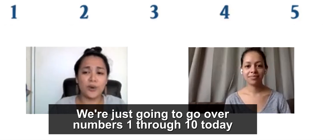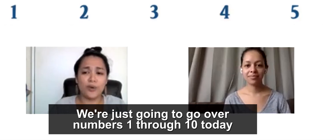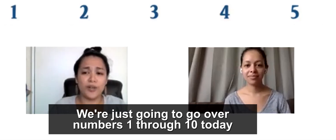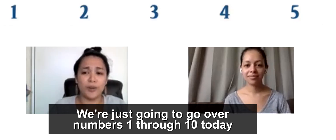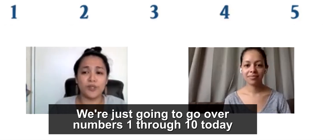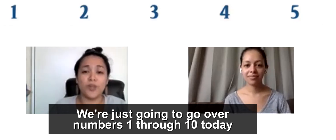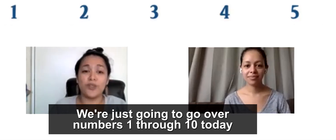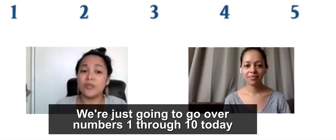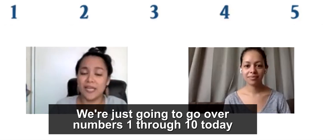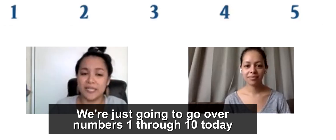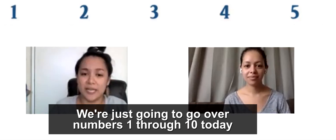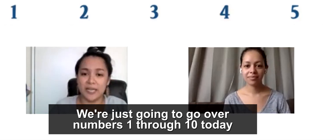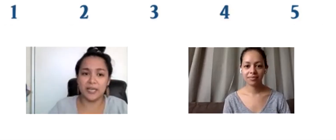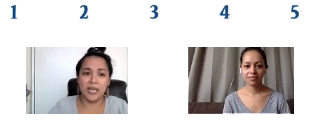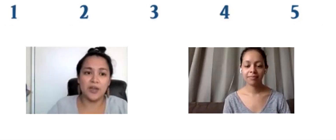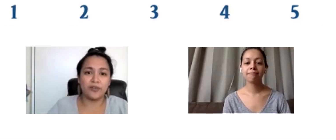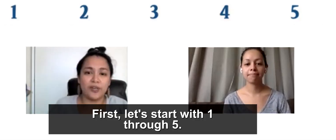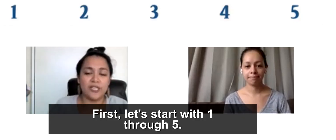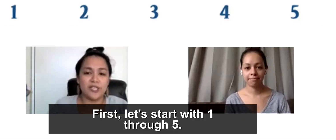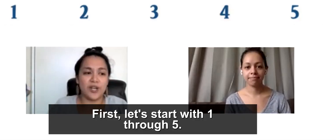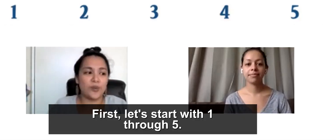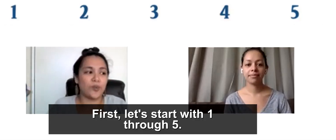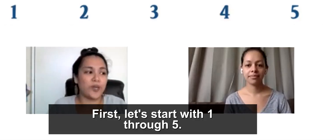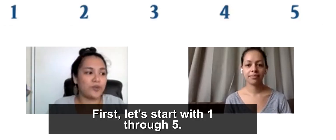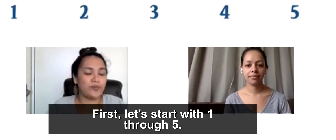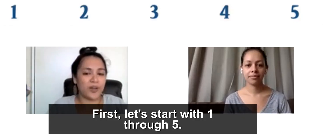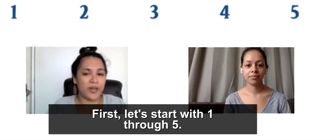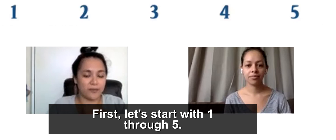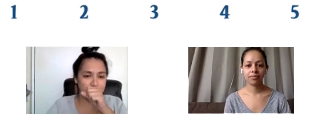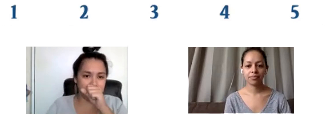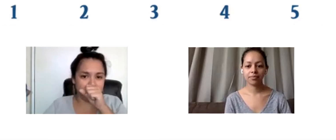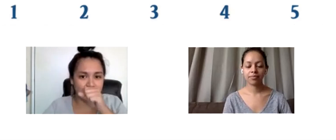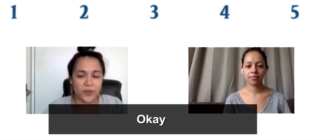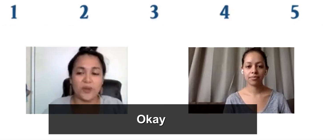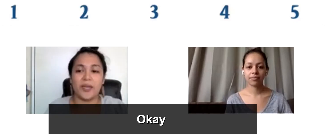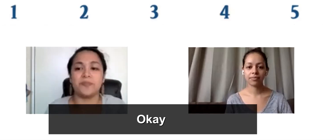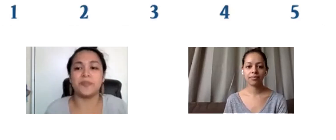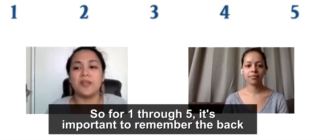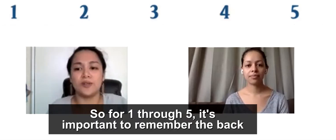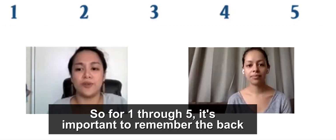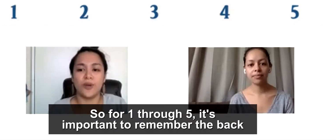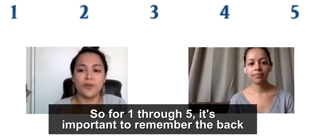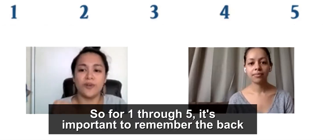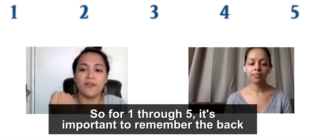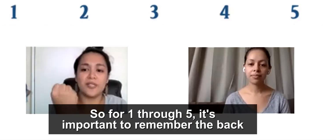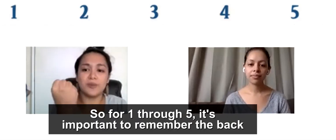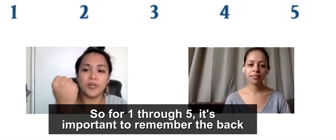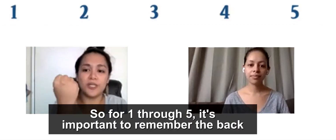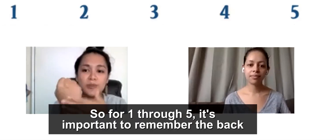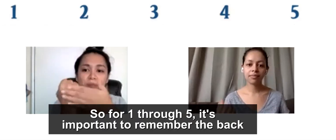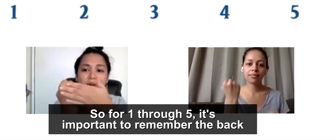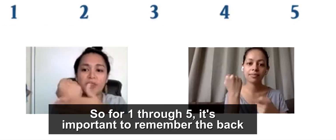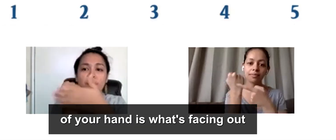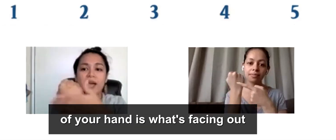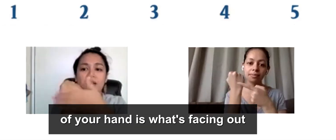going to go over numbers 1 through 10 today. First, let's start with 1 through 5. Okay, so for 1 through 5, it's important